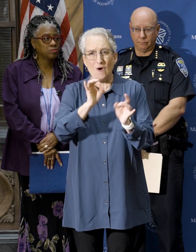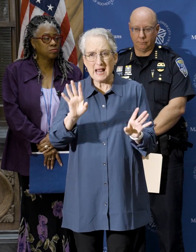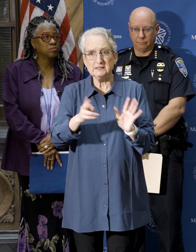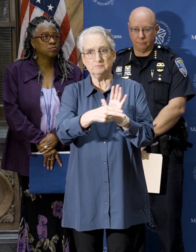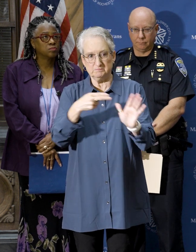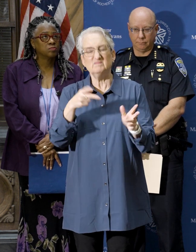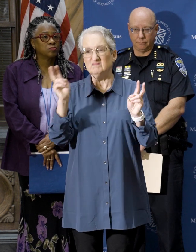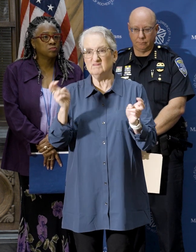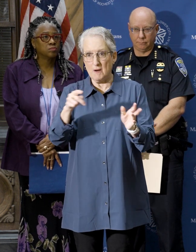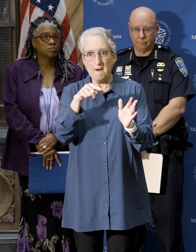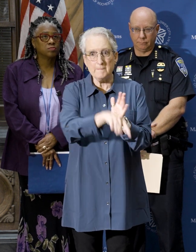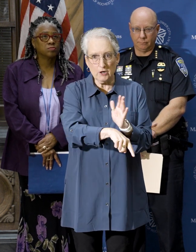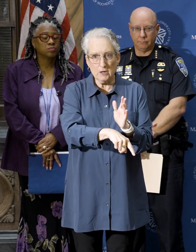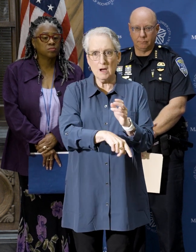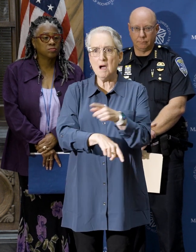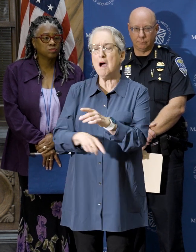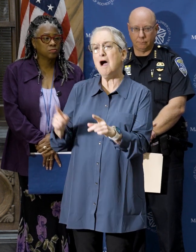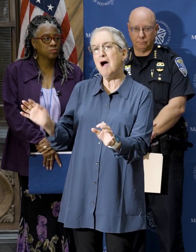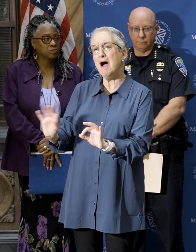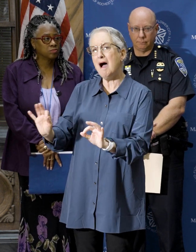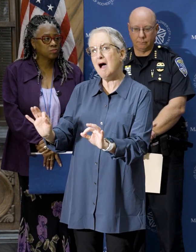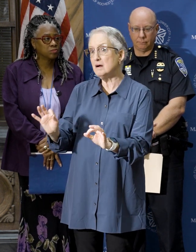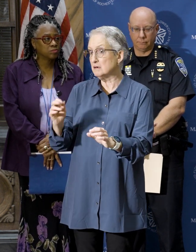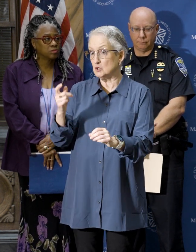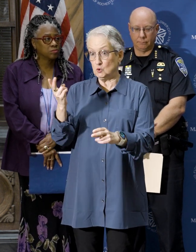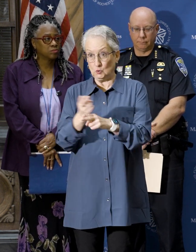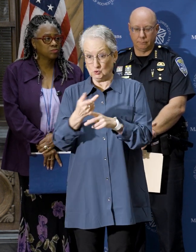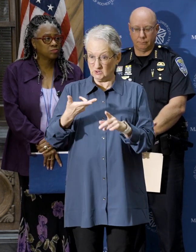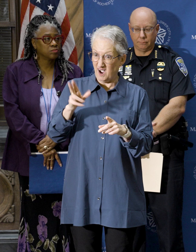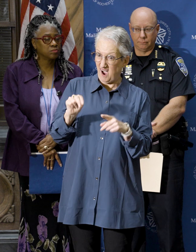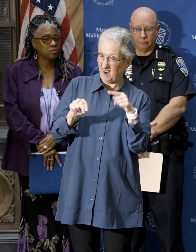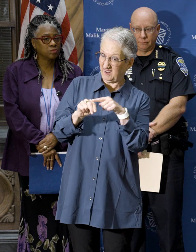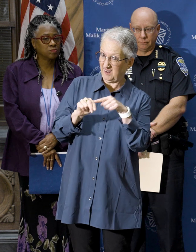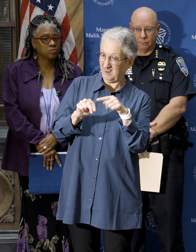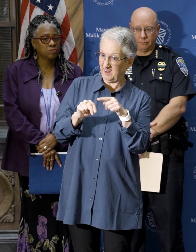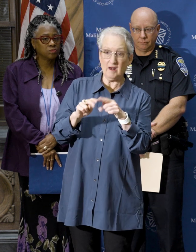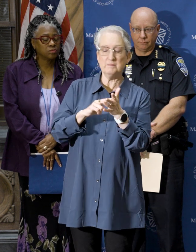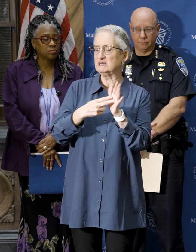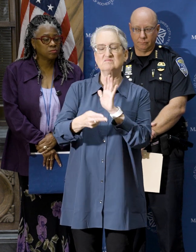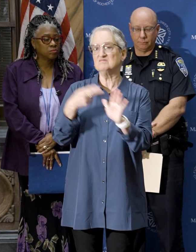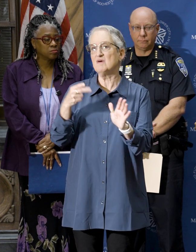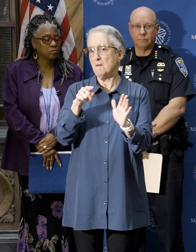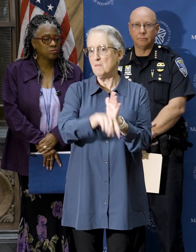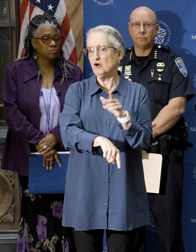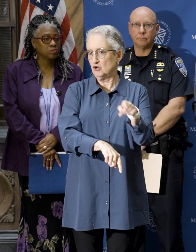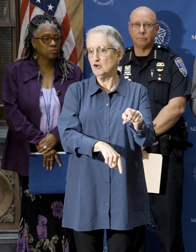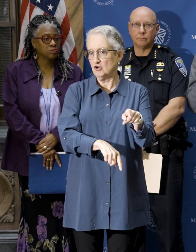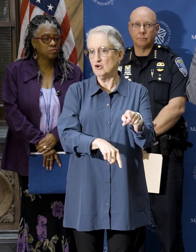that. Anybody that uses a gun or is a victim of gun violence, we treat it as a homicide, even if they choose not to